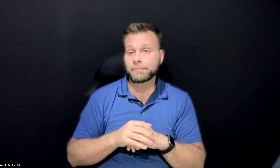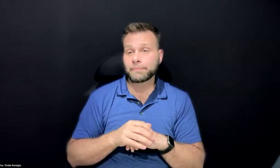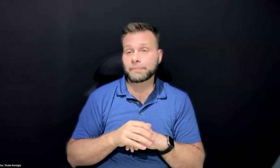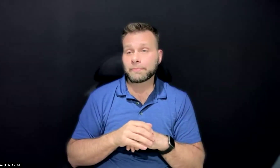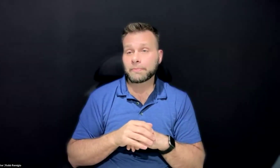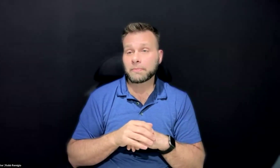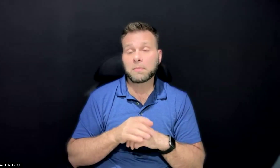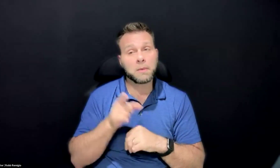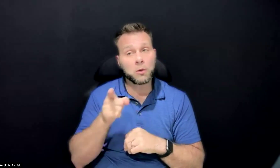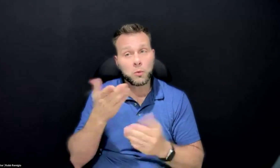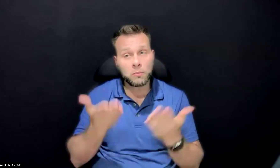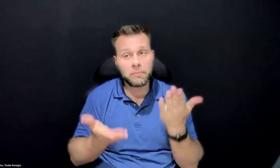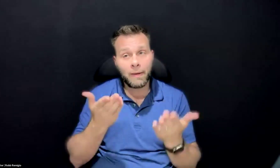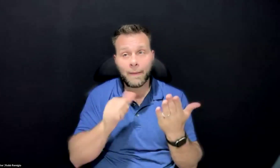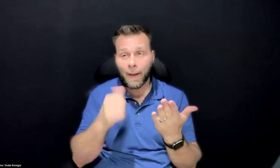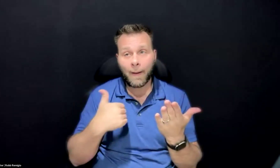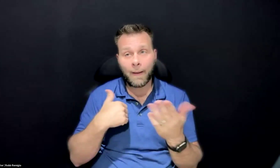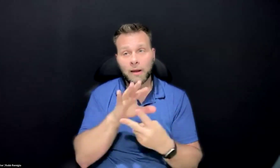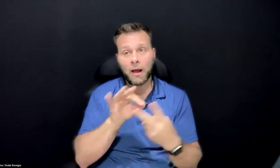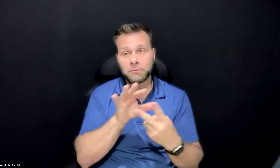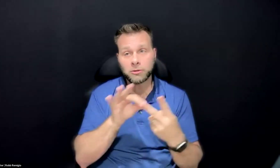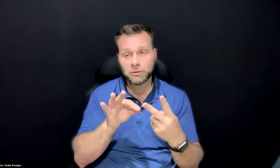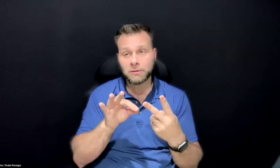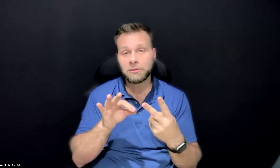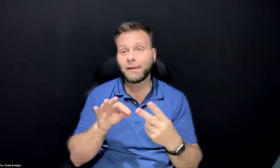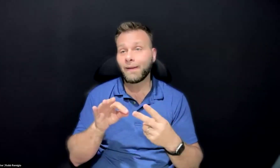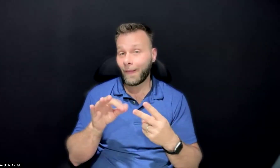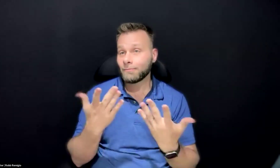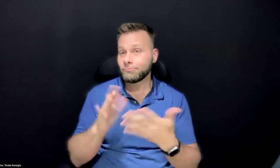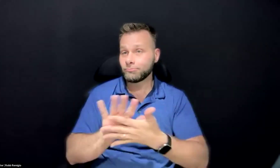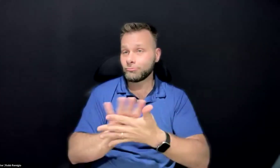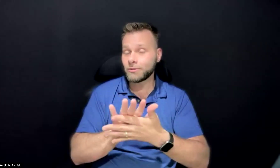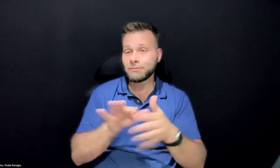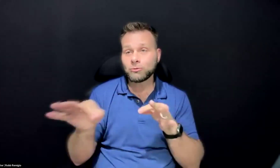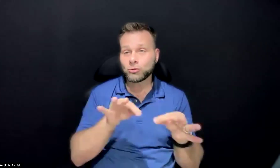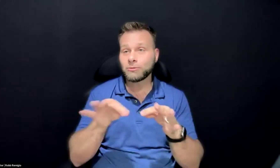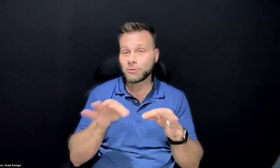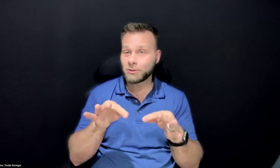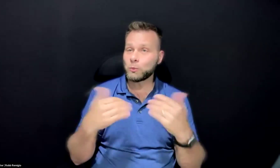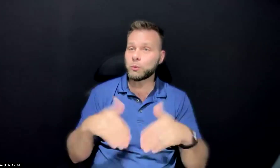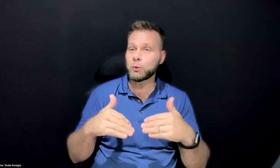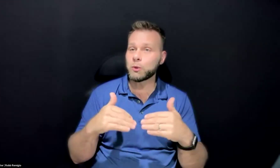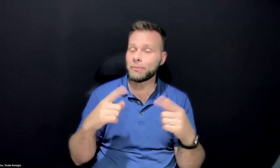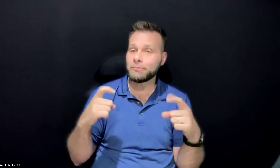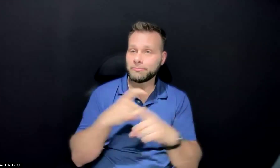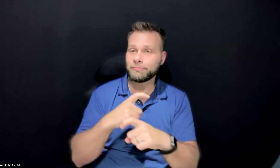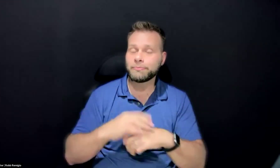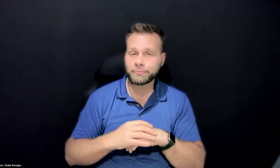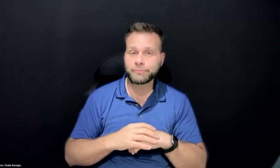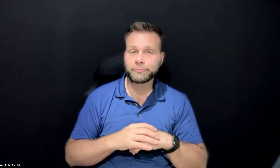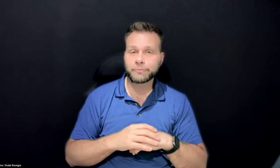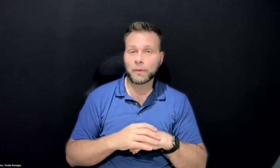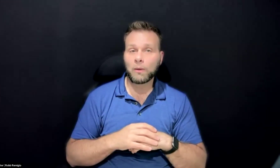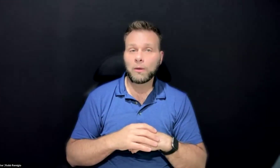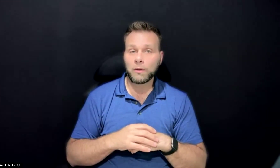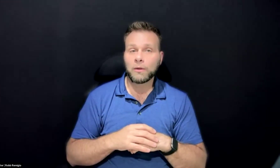you may not have that option, and audio description can be difficult. But so the audio